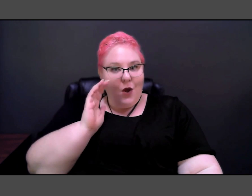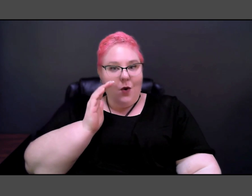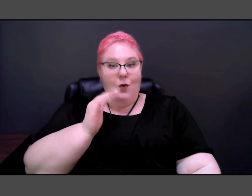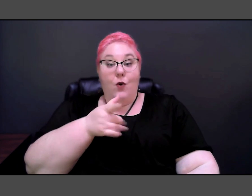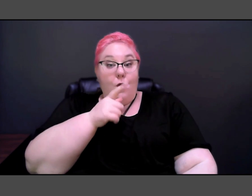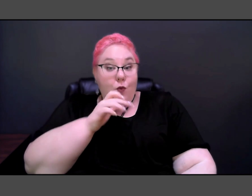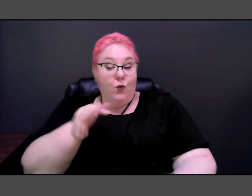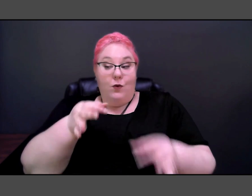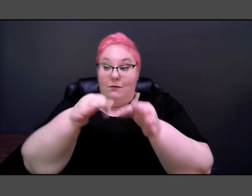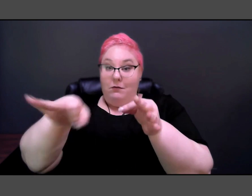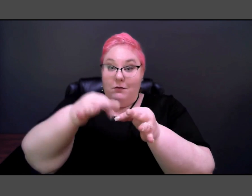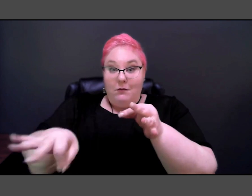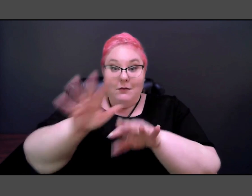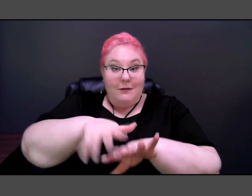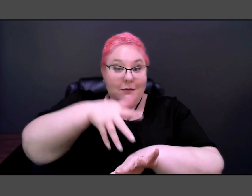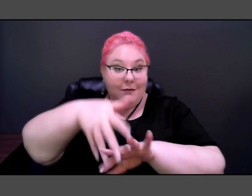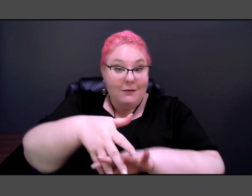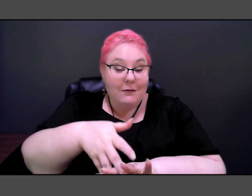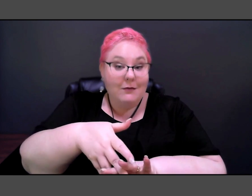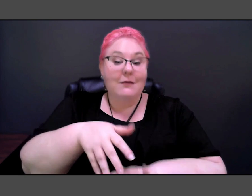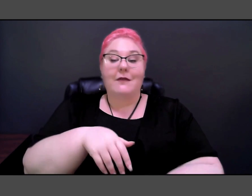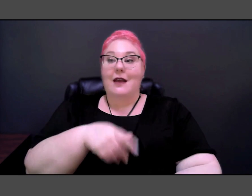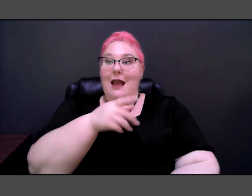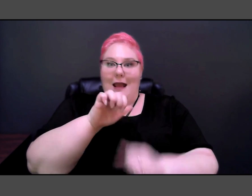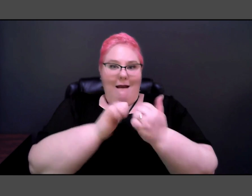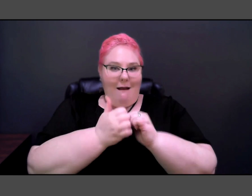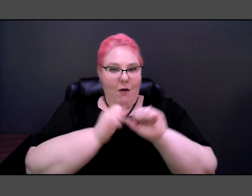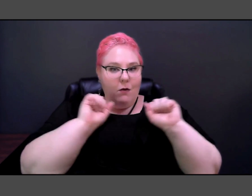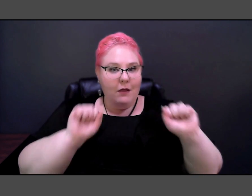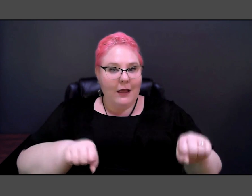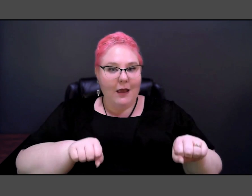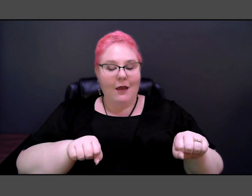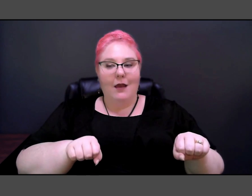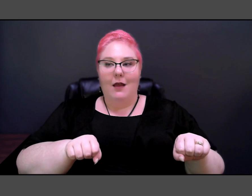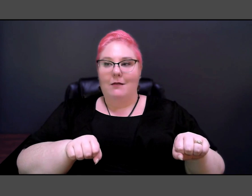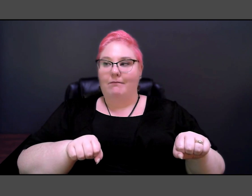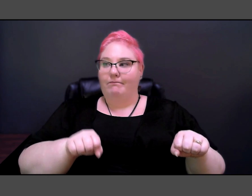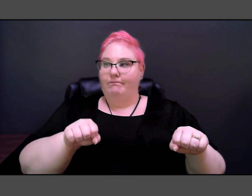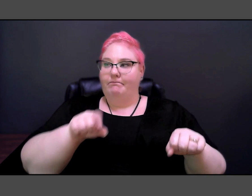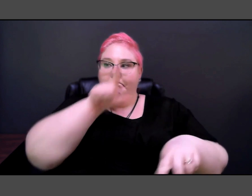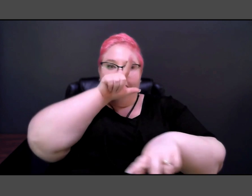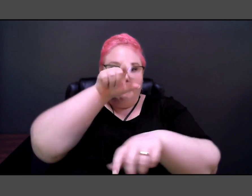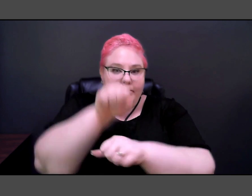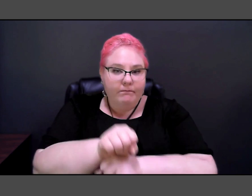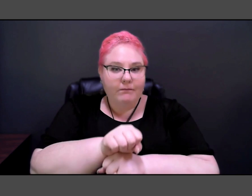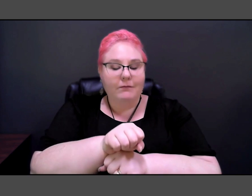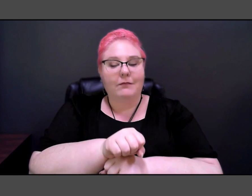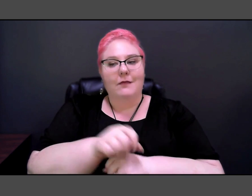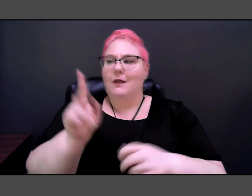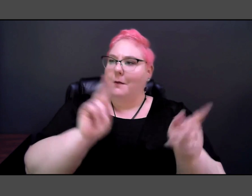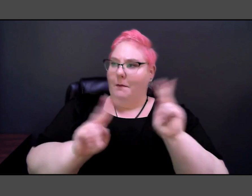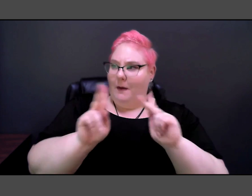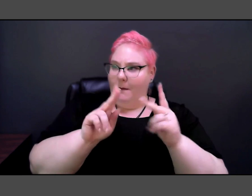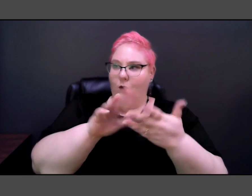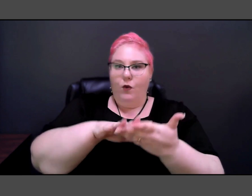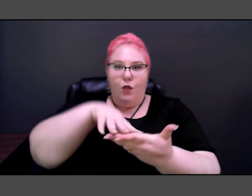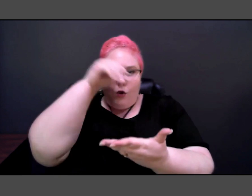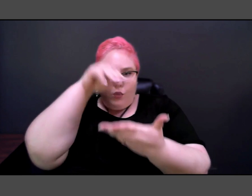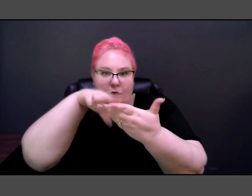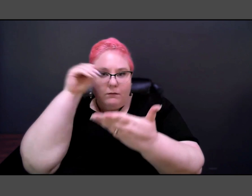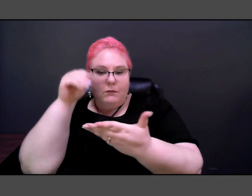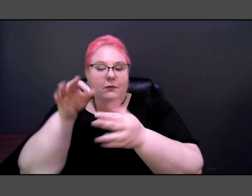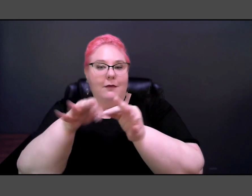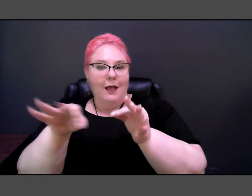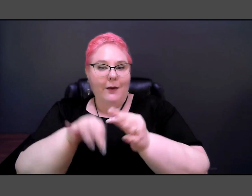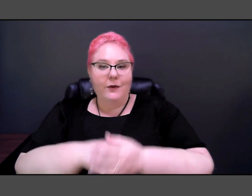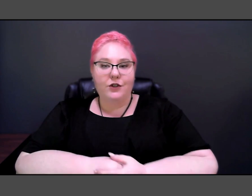and how they can go about ensuring that people can learn the language. I myself don't